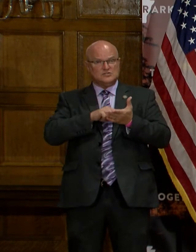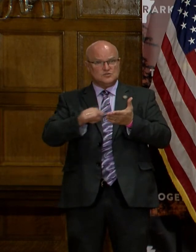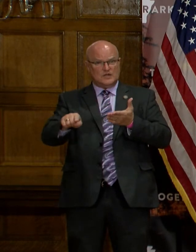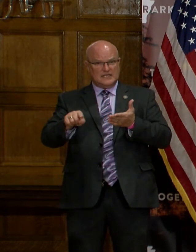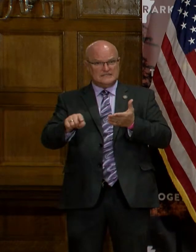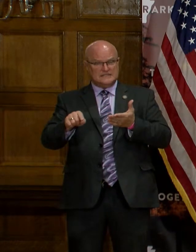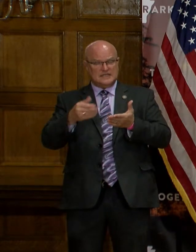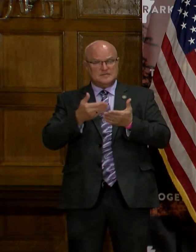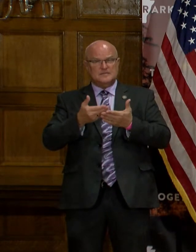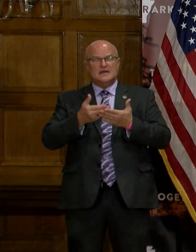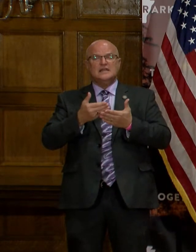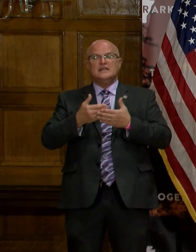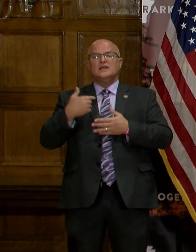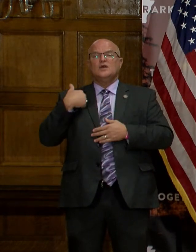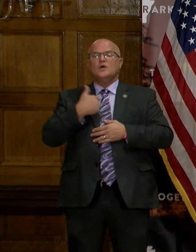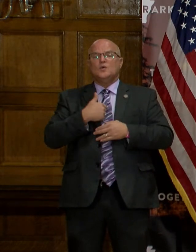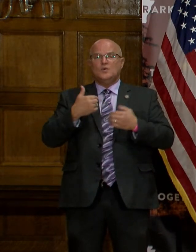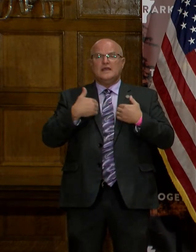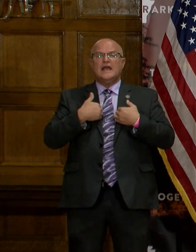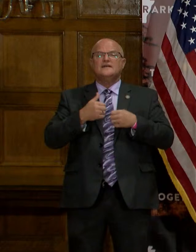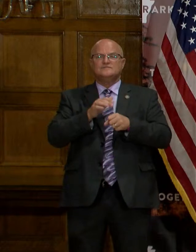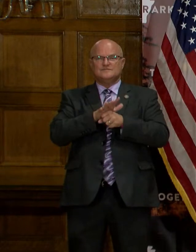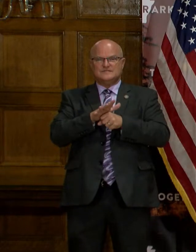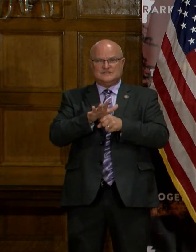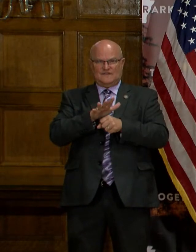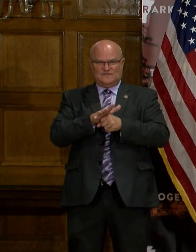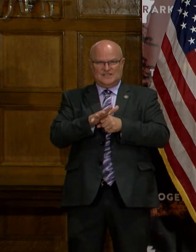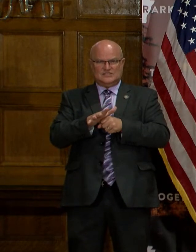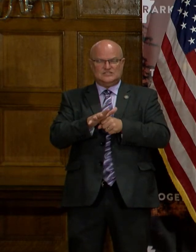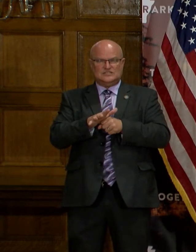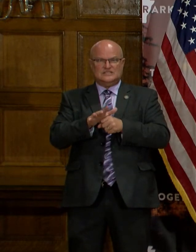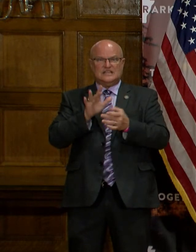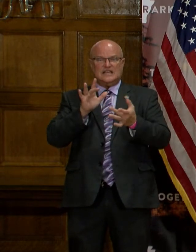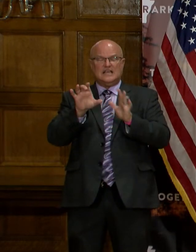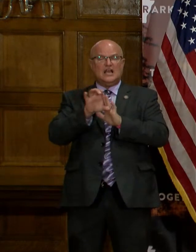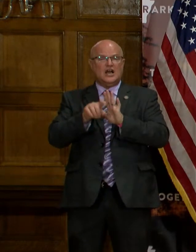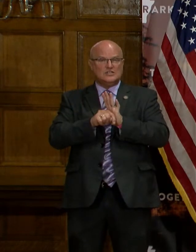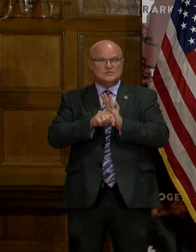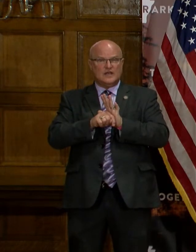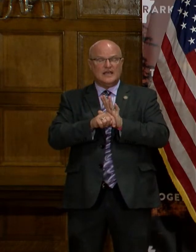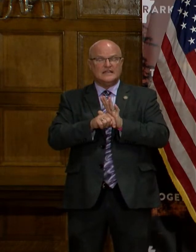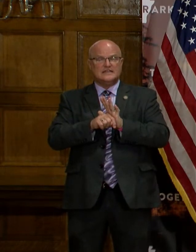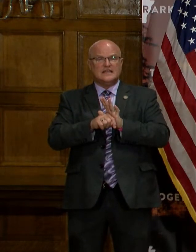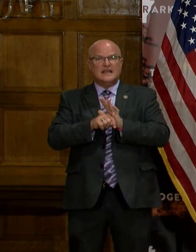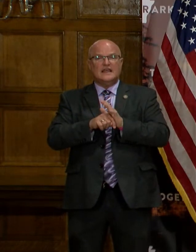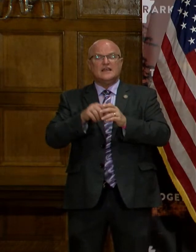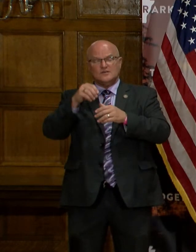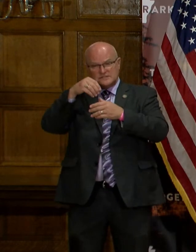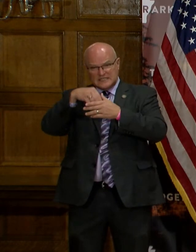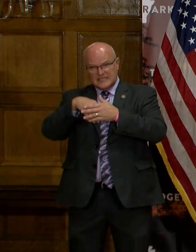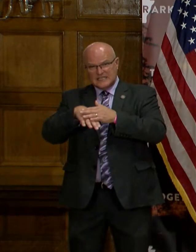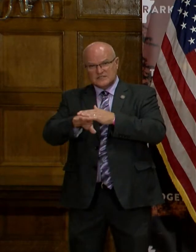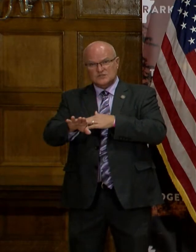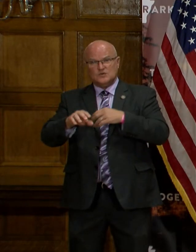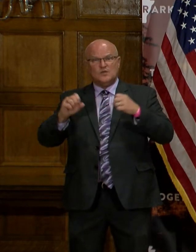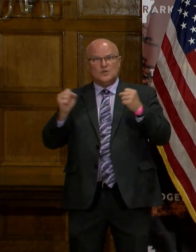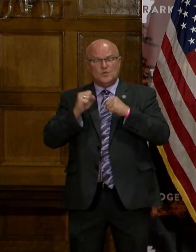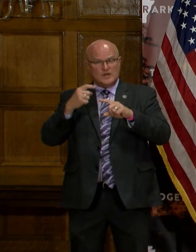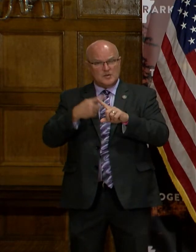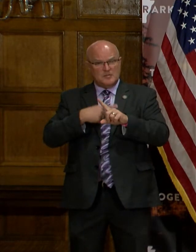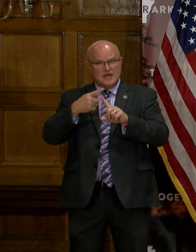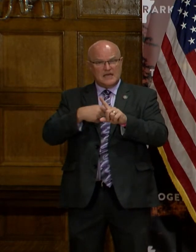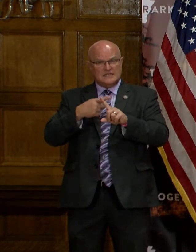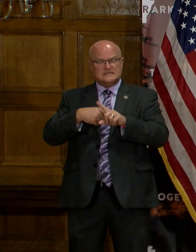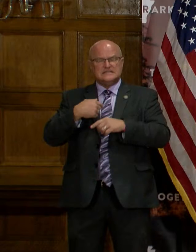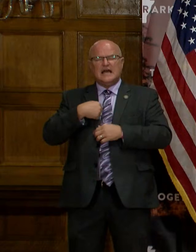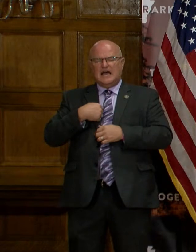tracing, we have sufficient contract that goes into the winter months.